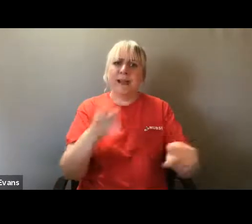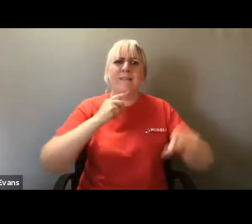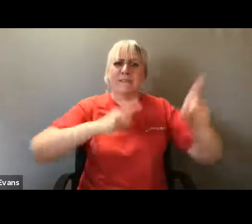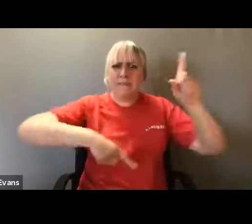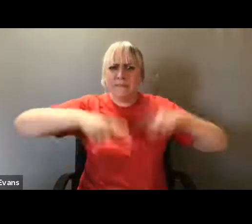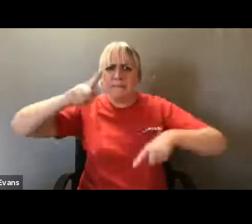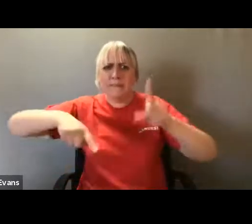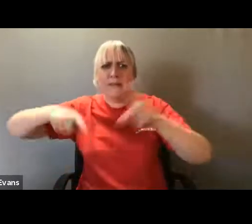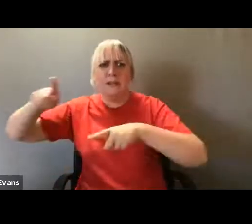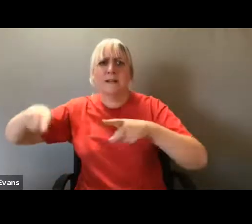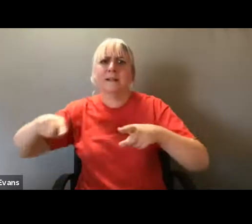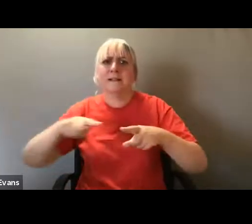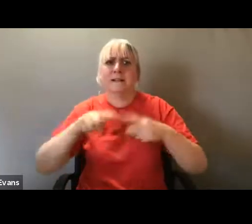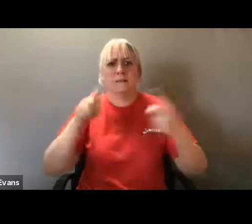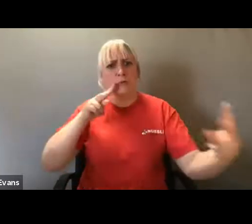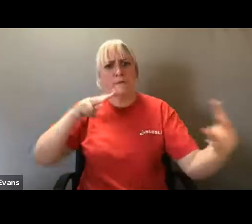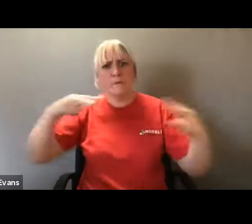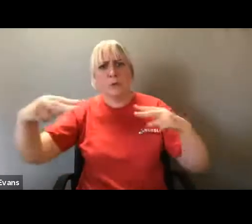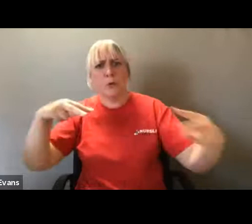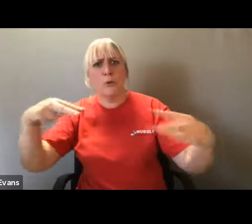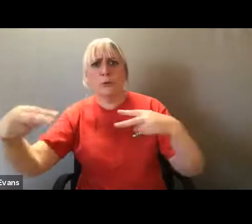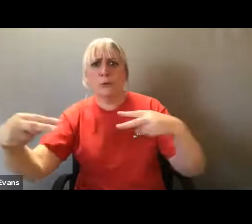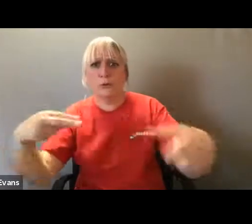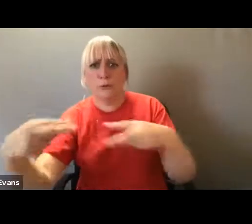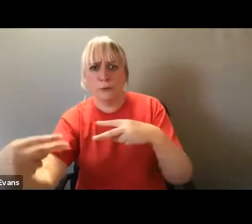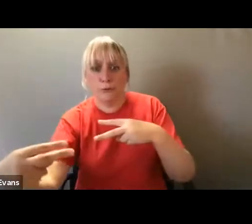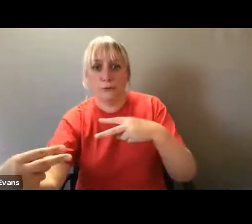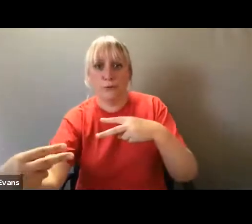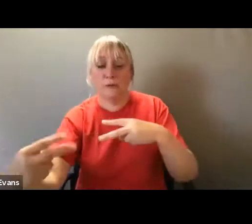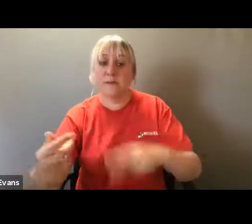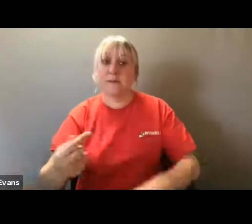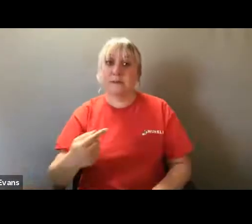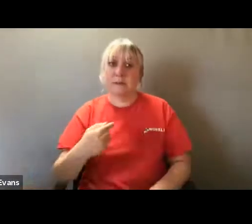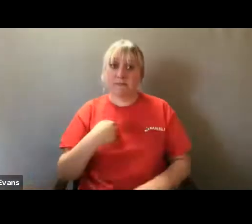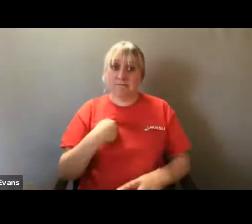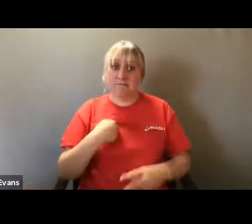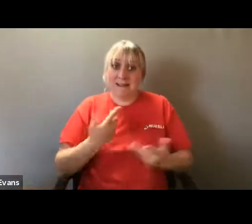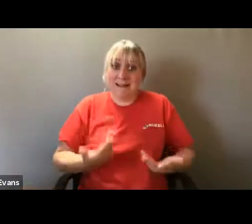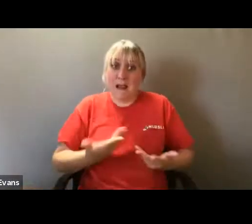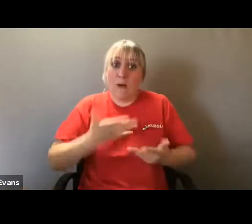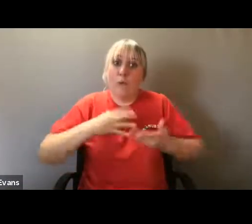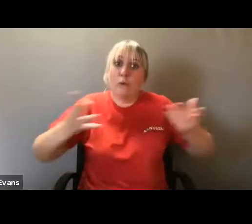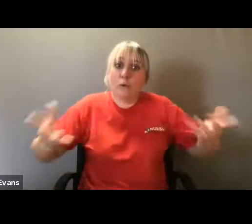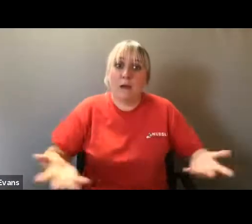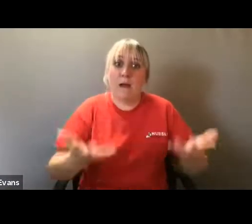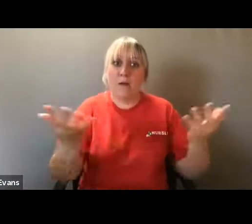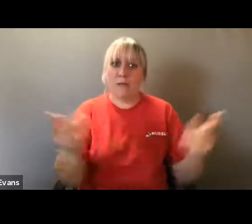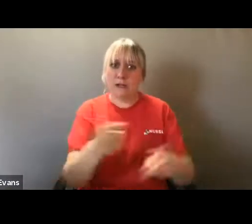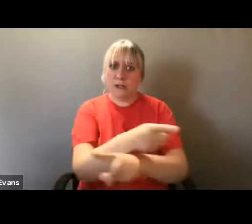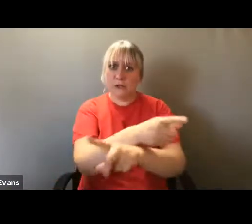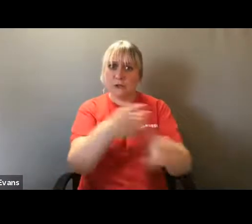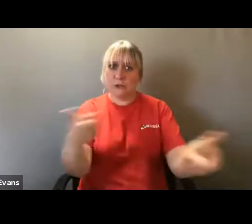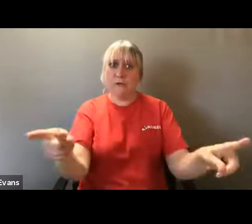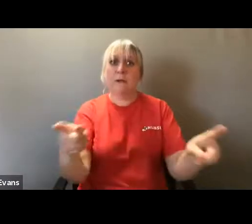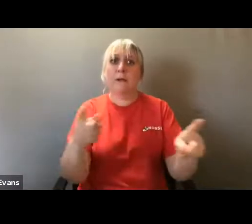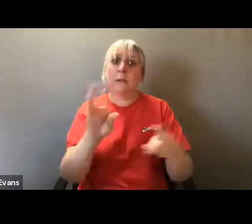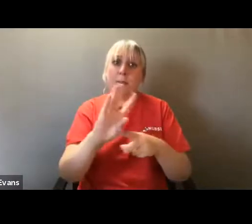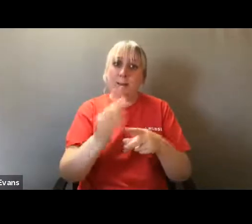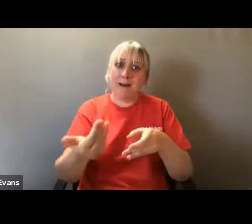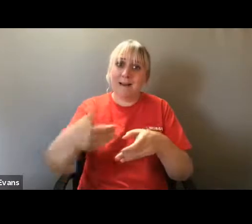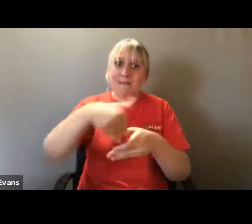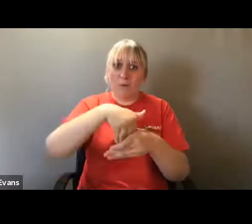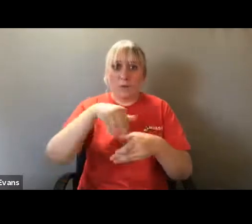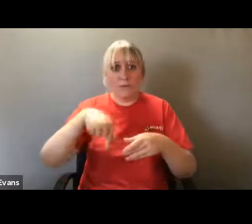range of perspectives. And I want to encourage everybody who's participating in this public